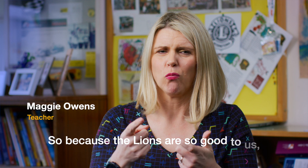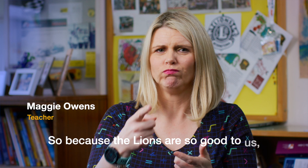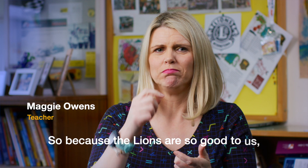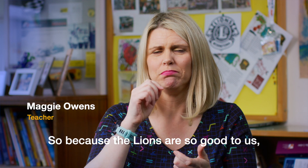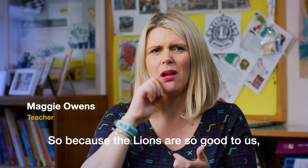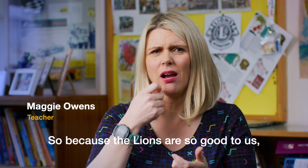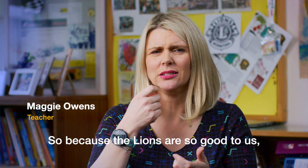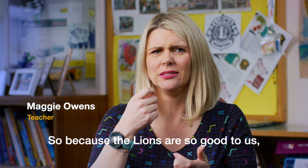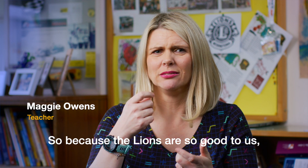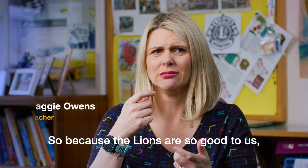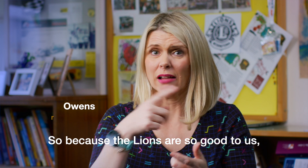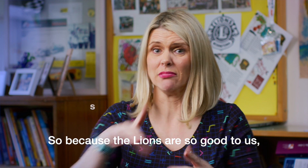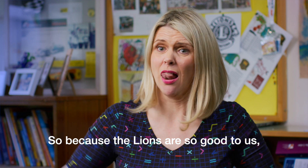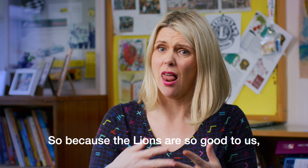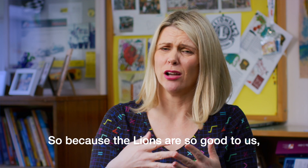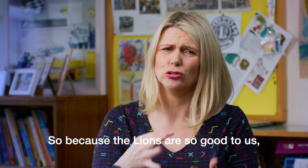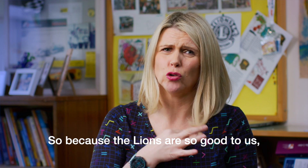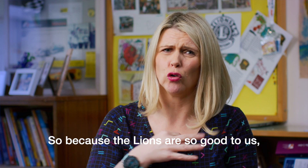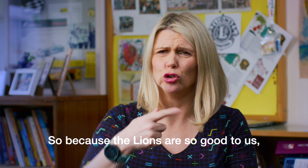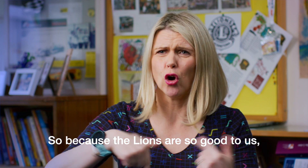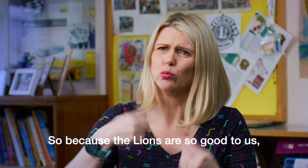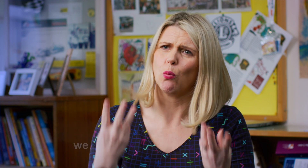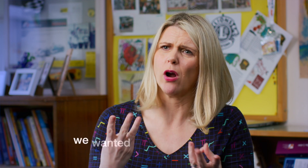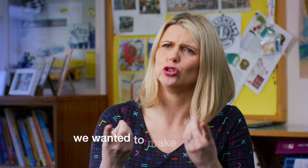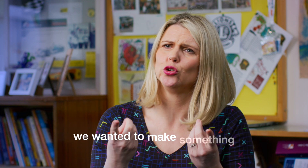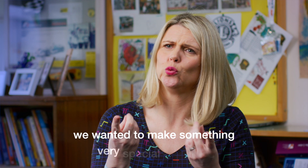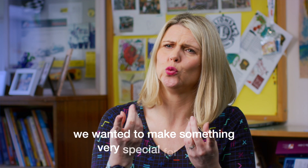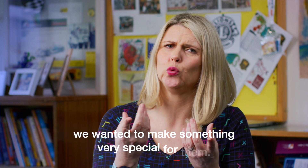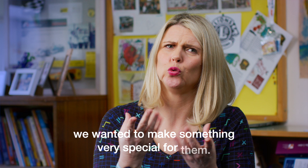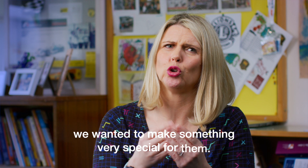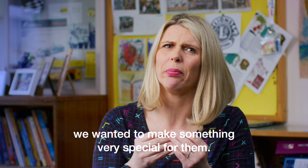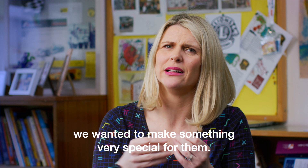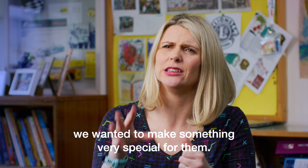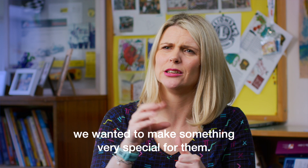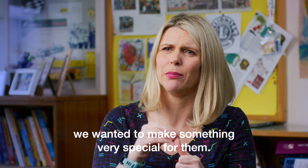So, because the lions are so good to us, we wanted to make something very special for them.